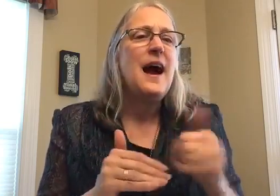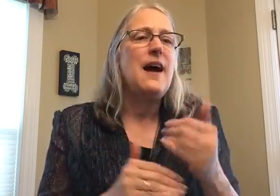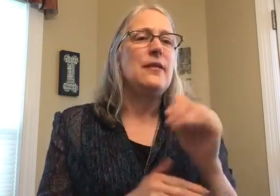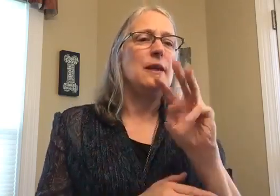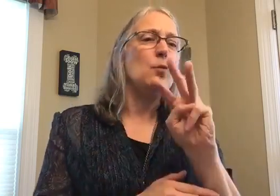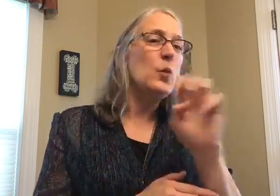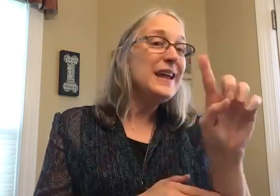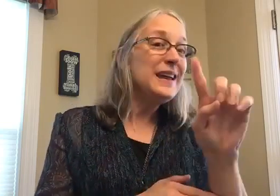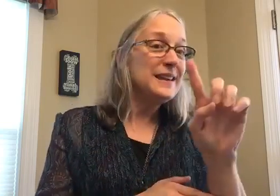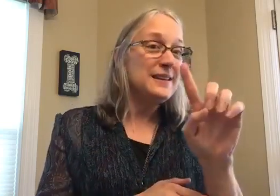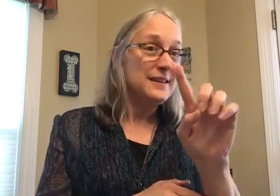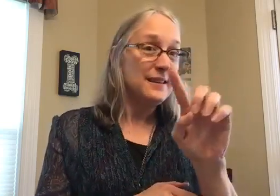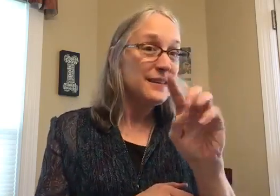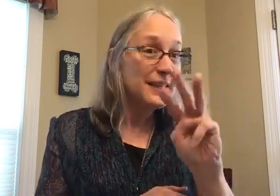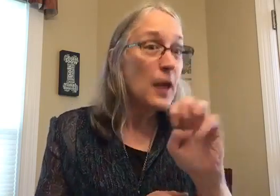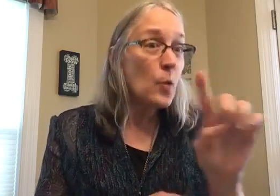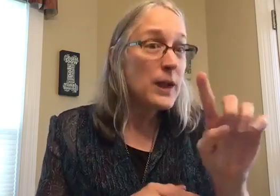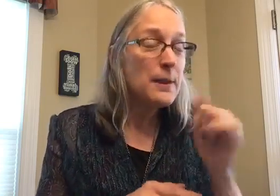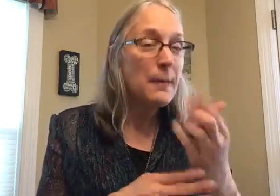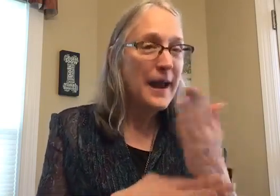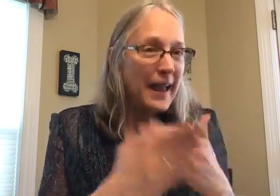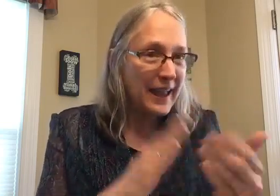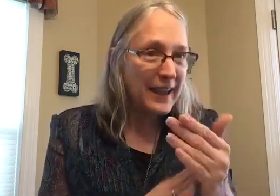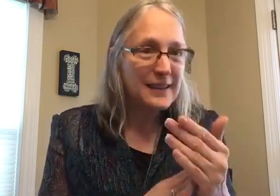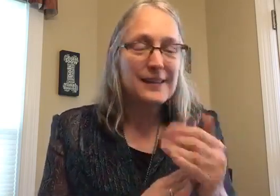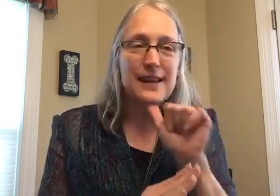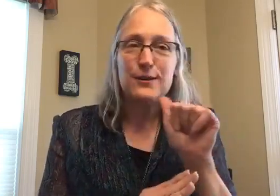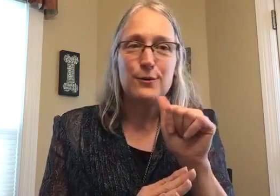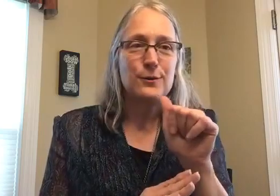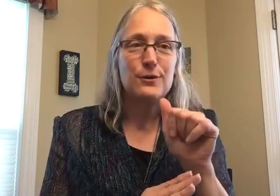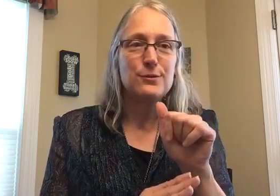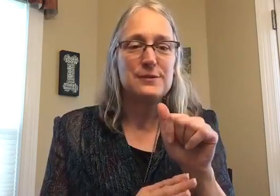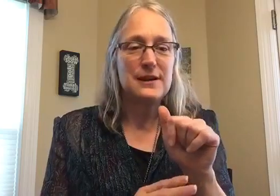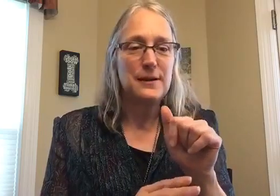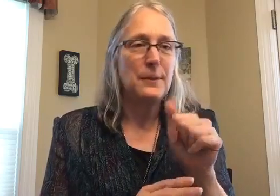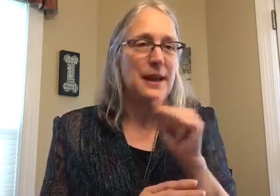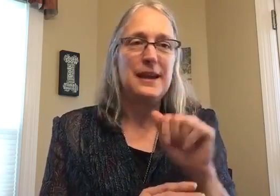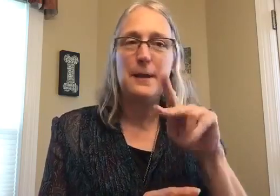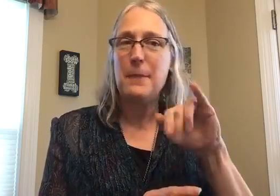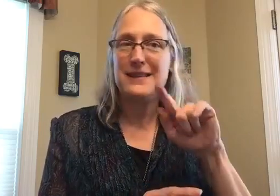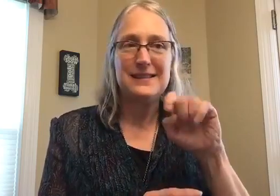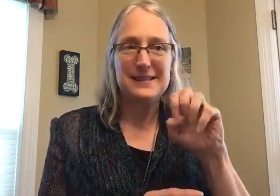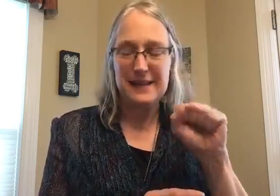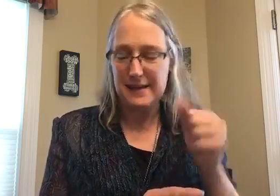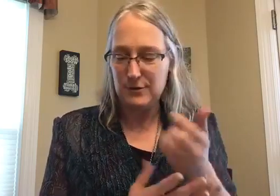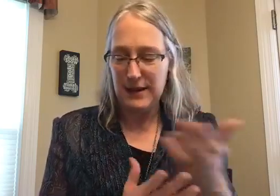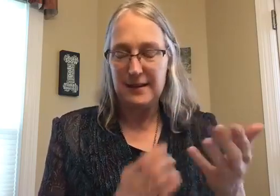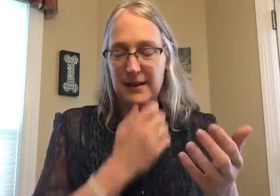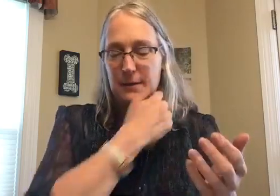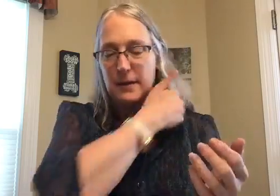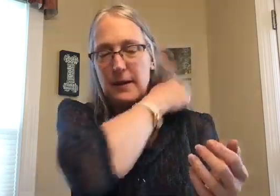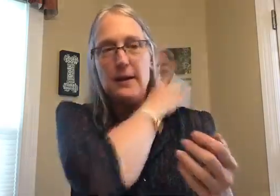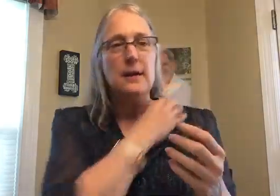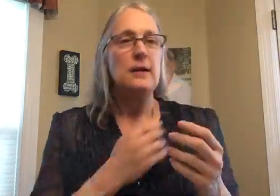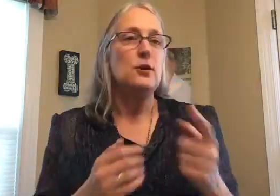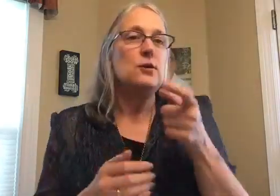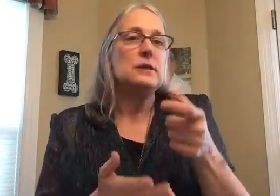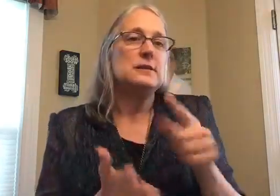they weed. They weed by hand. They don't use any pesticides or anything. You can